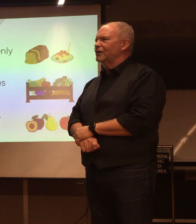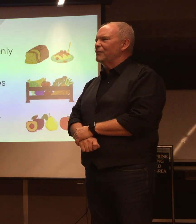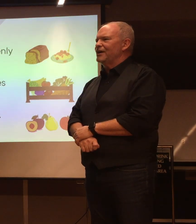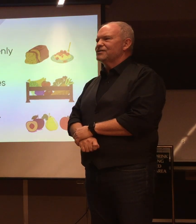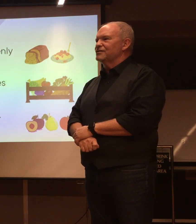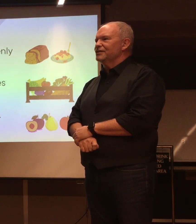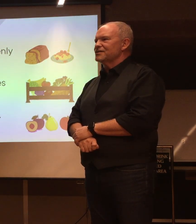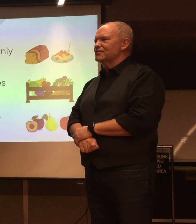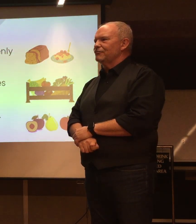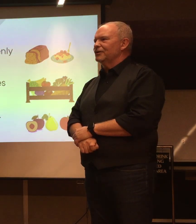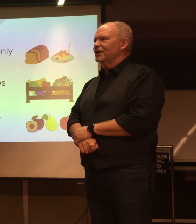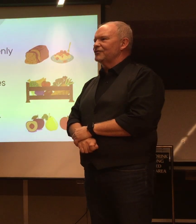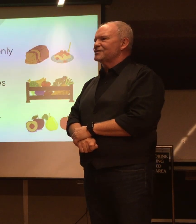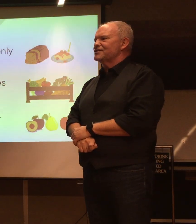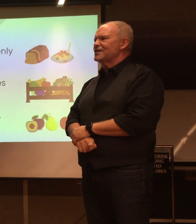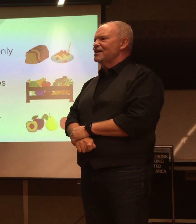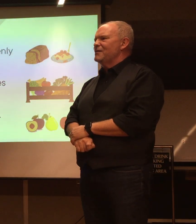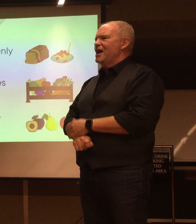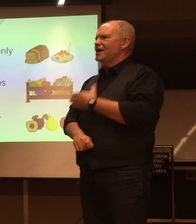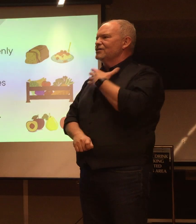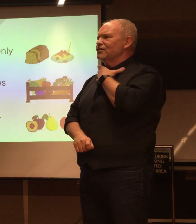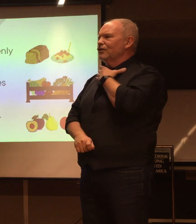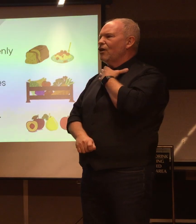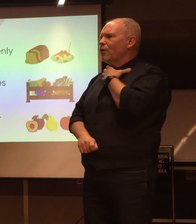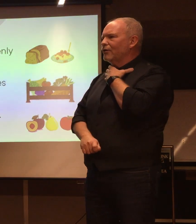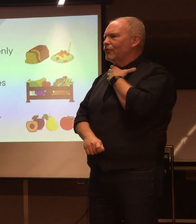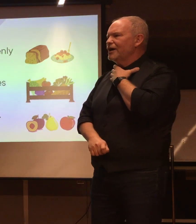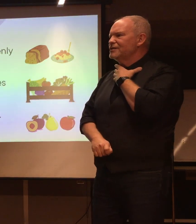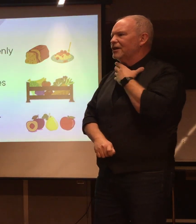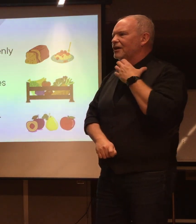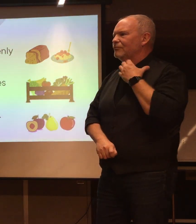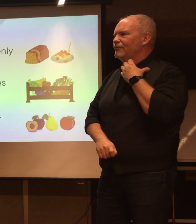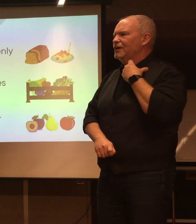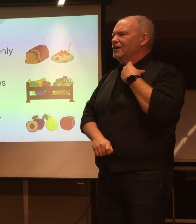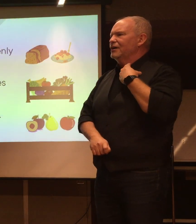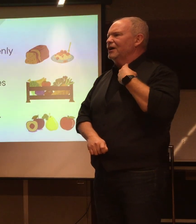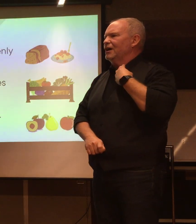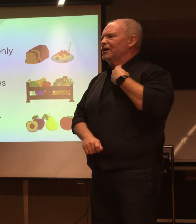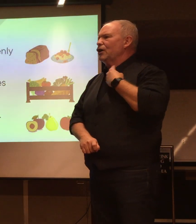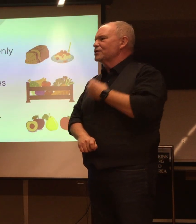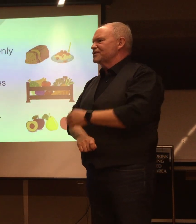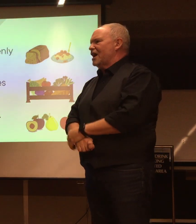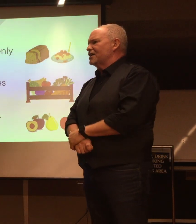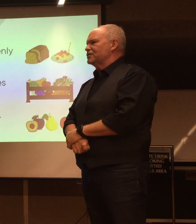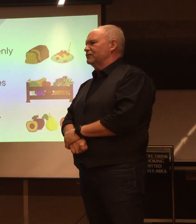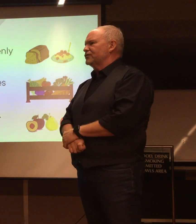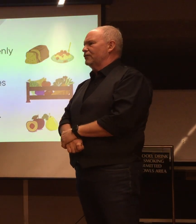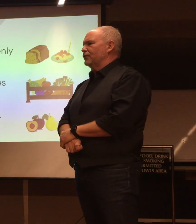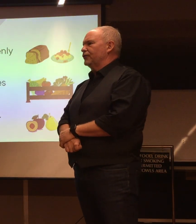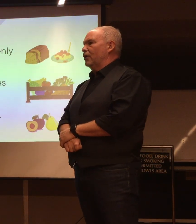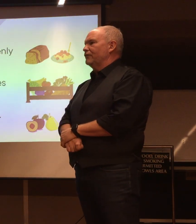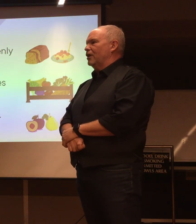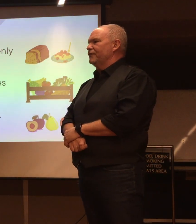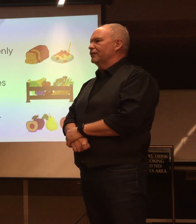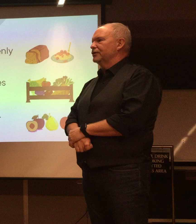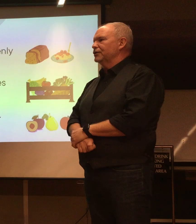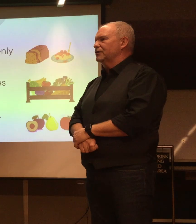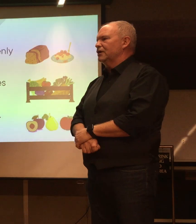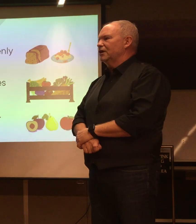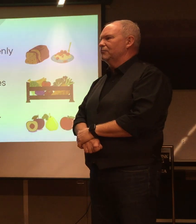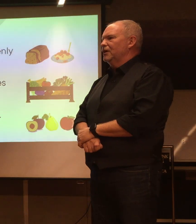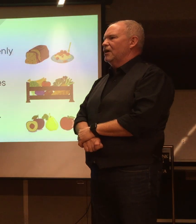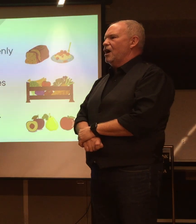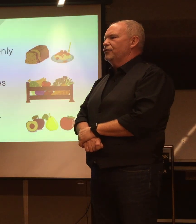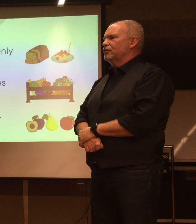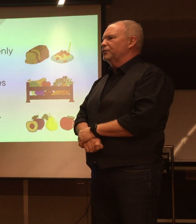rolls, and it's delicious. I really love it. It's the same, and it's lower, right? Lower starch and so forth. So I find it really